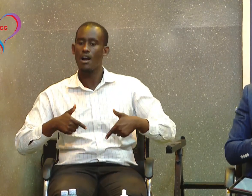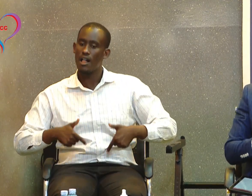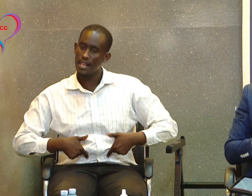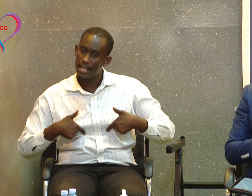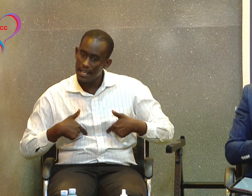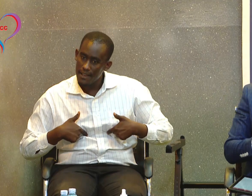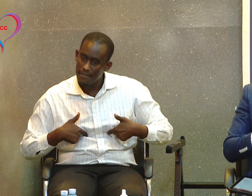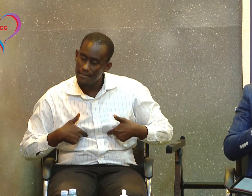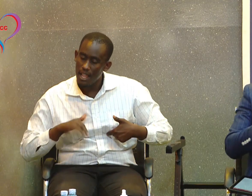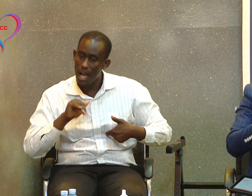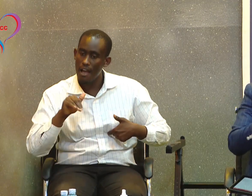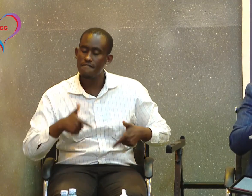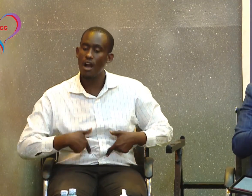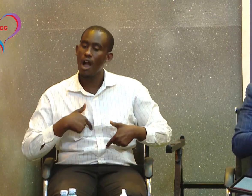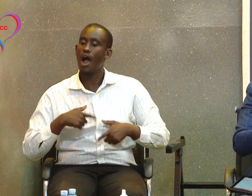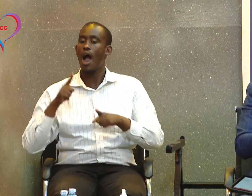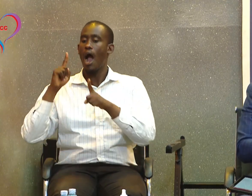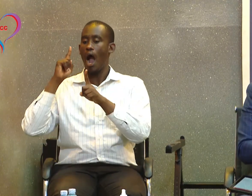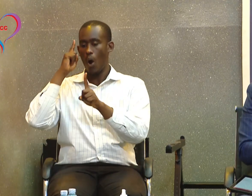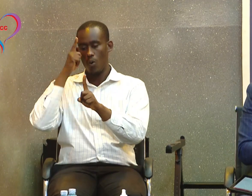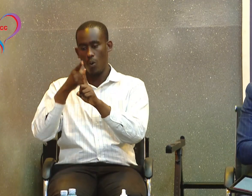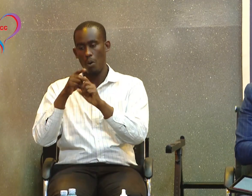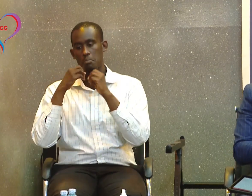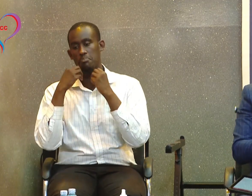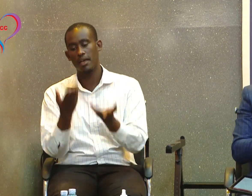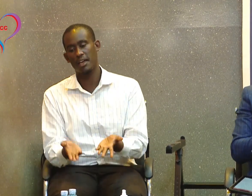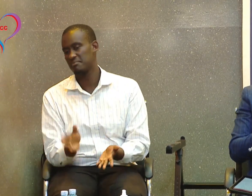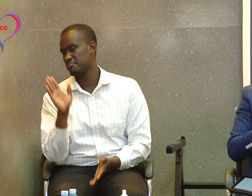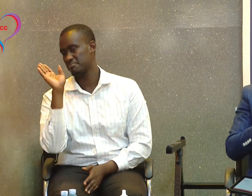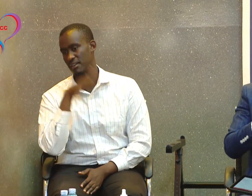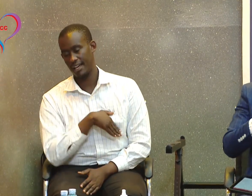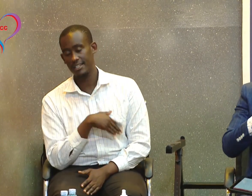goals. You should be having spiritual goals.